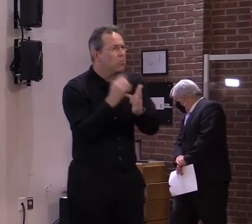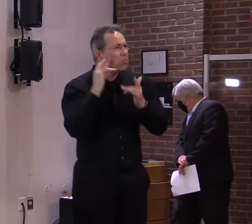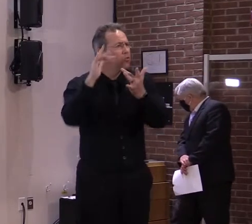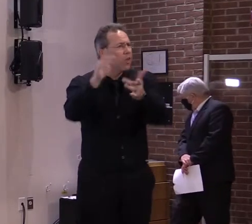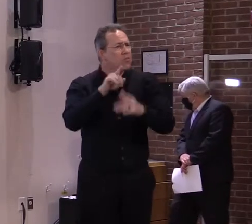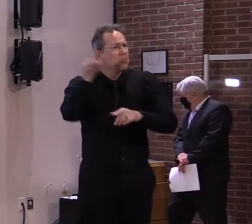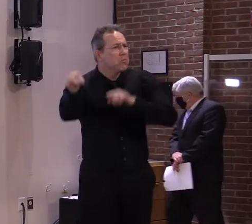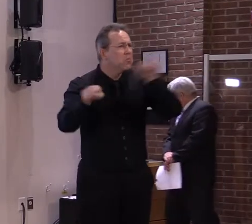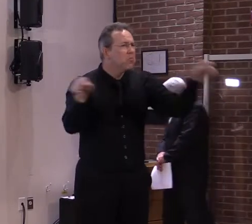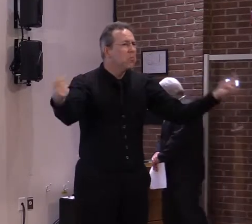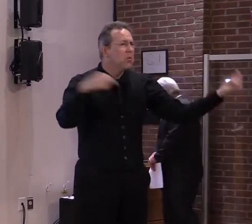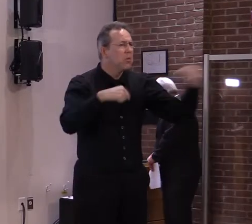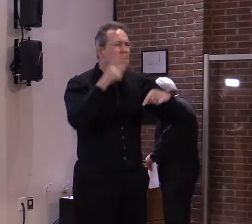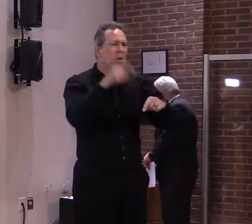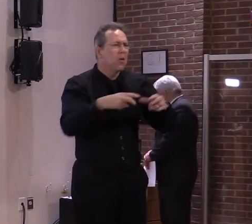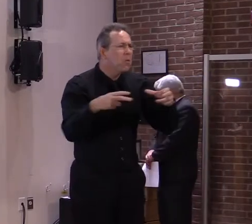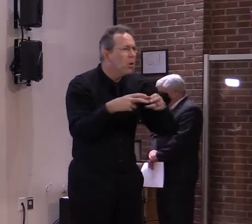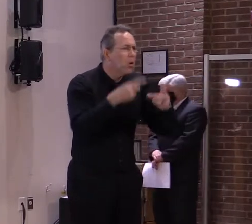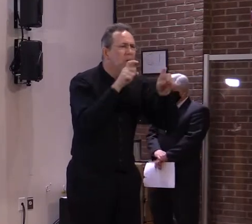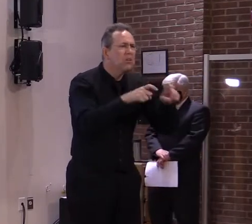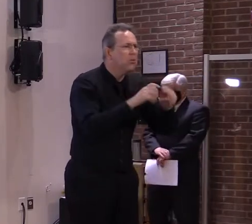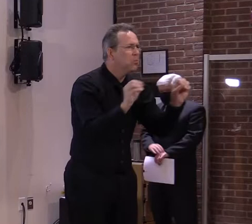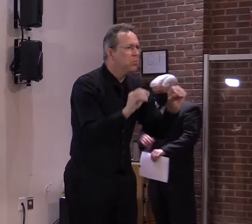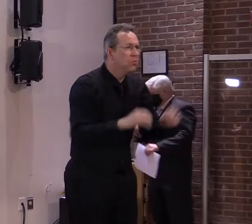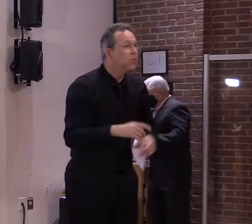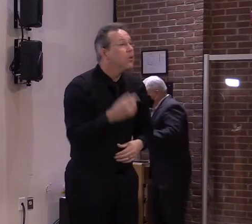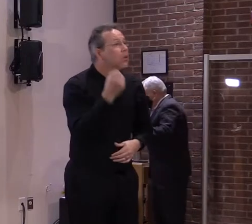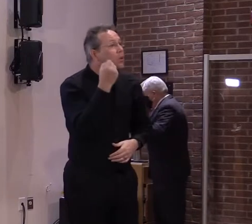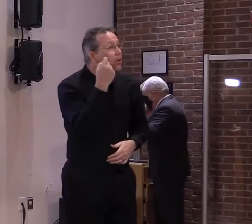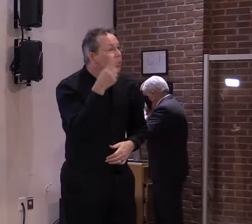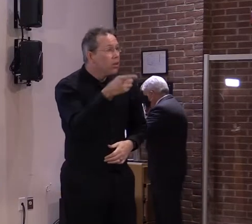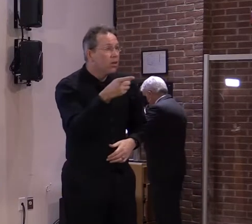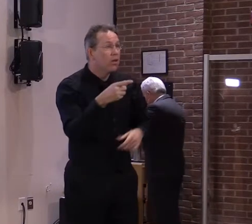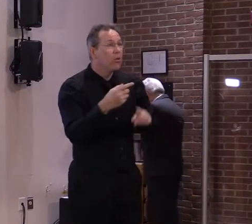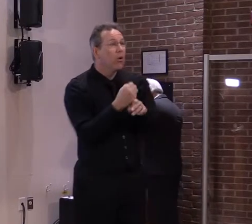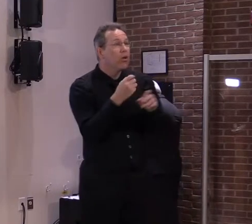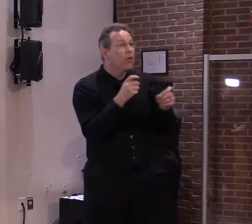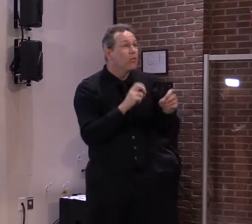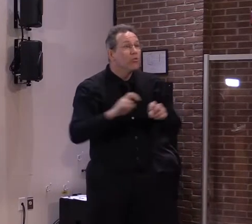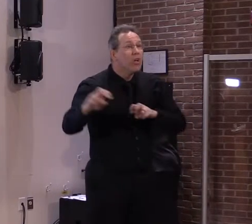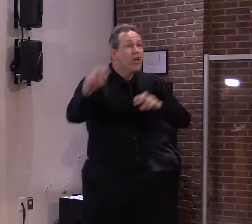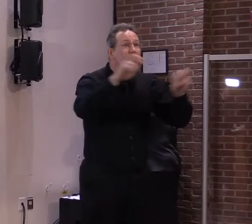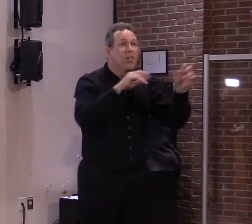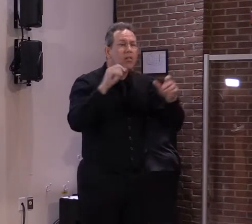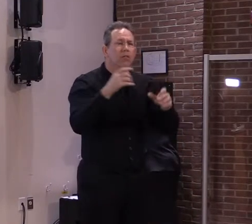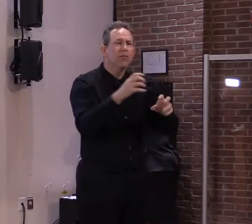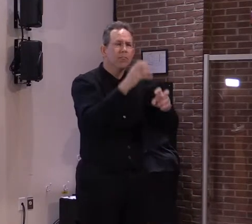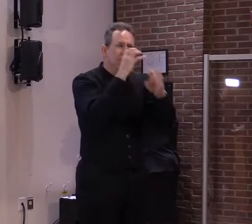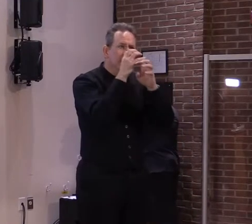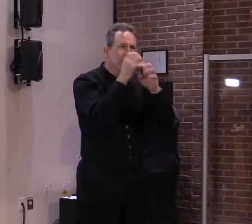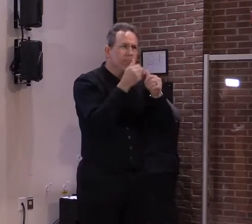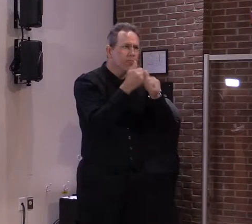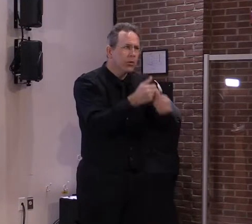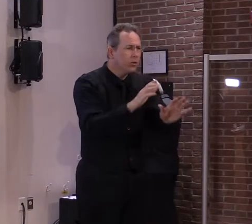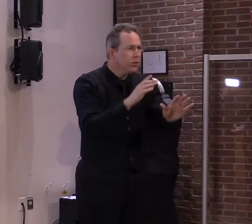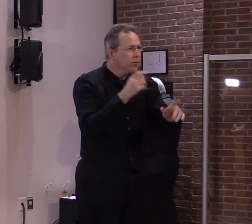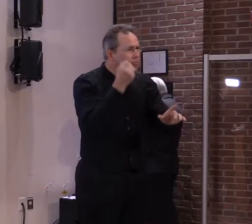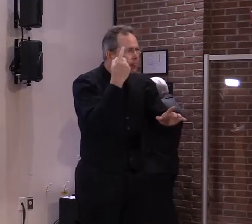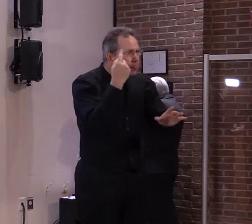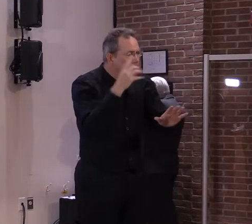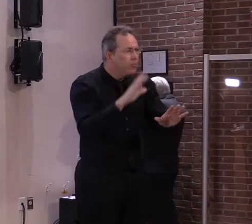policies throughout the pandemic. And while this eases those restrictions, it's still more strict than our